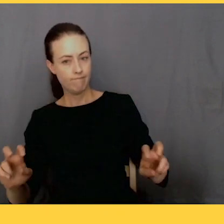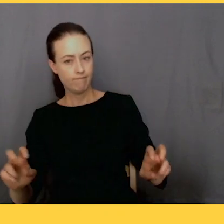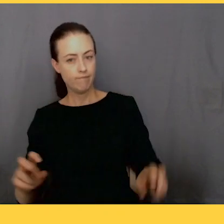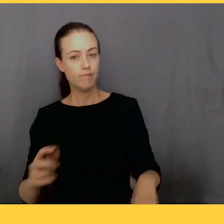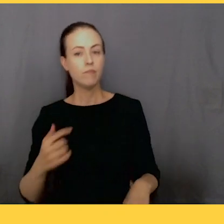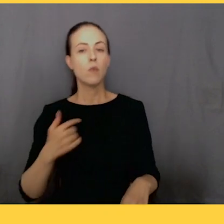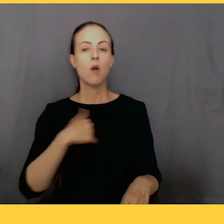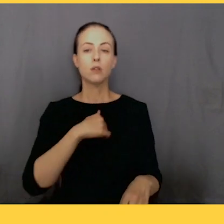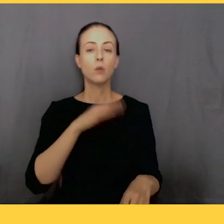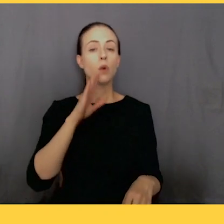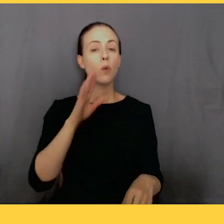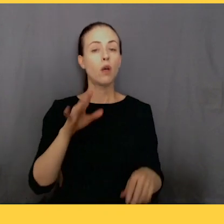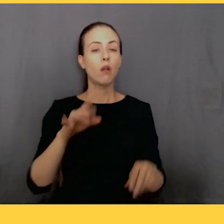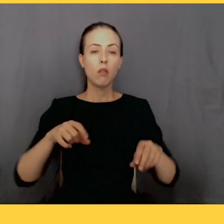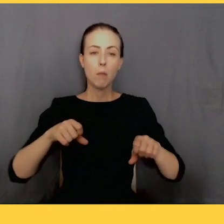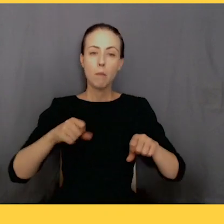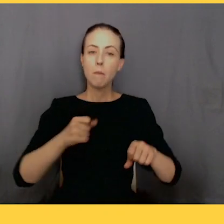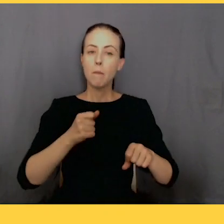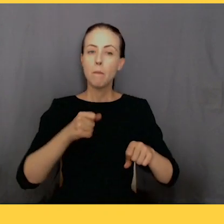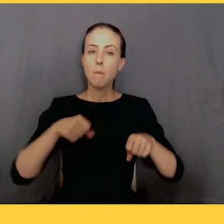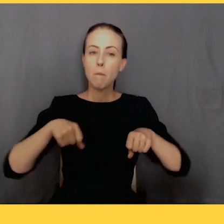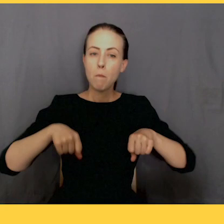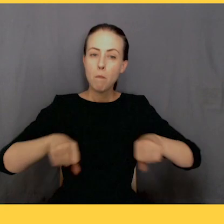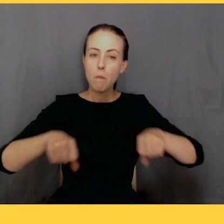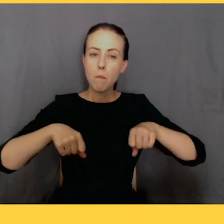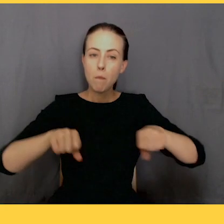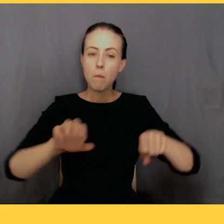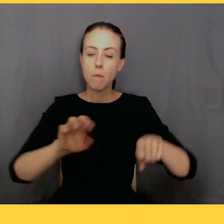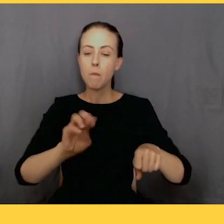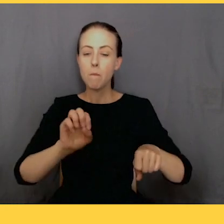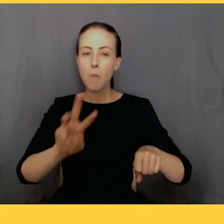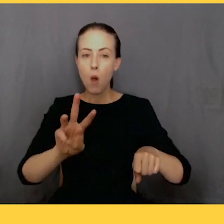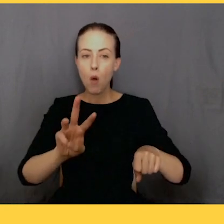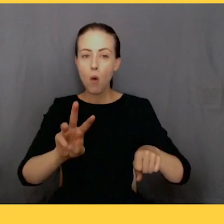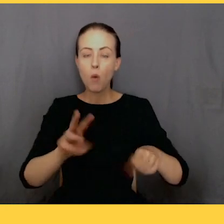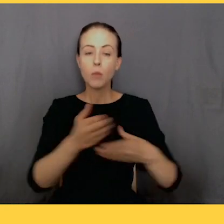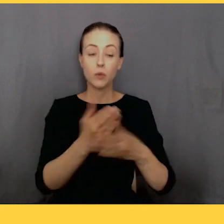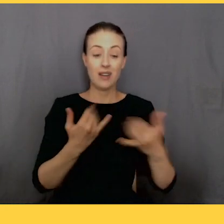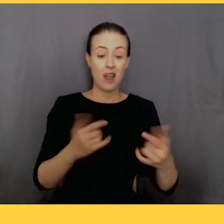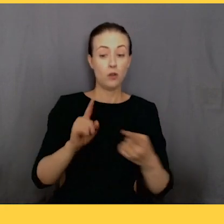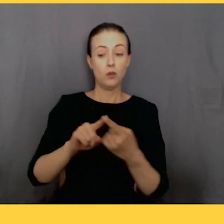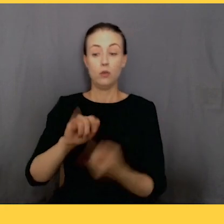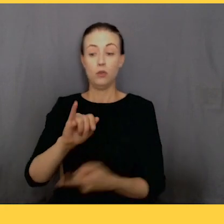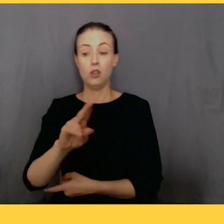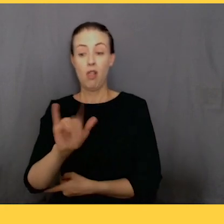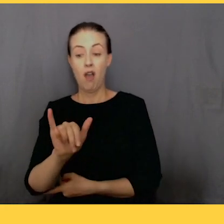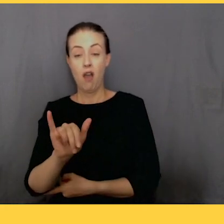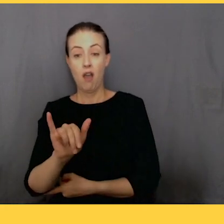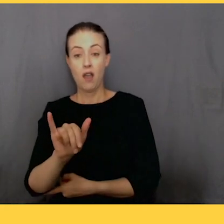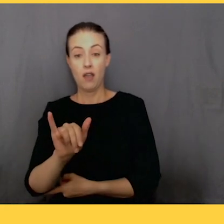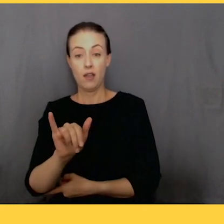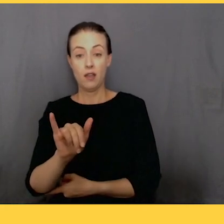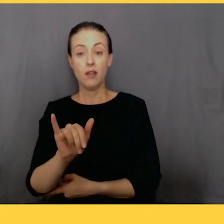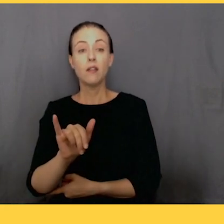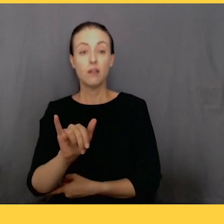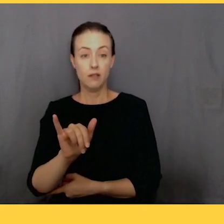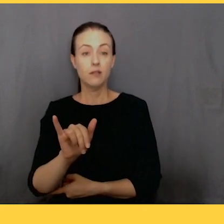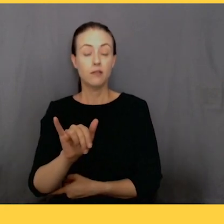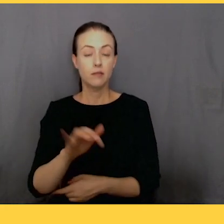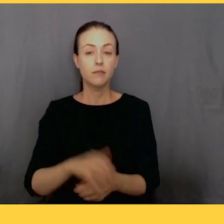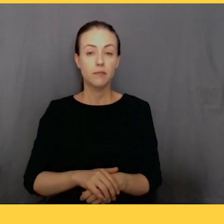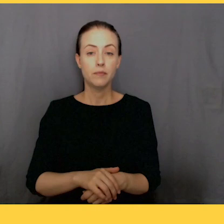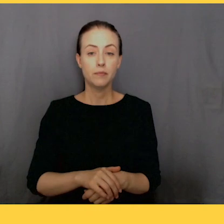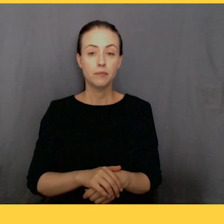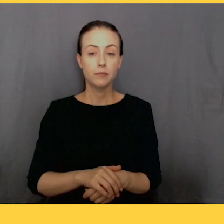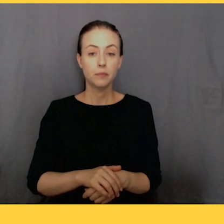scheduled to be mowed between now and the end of July. So you're going to see some activities there. We're creating fire breaks